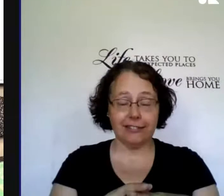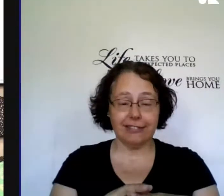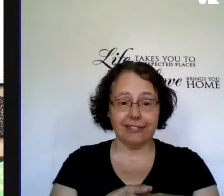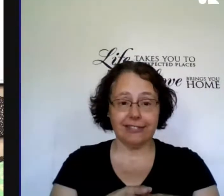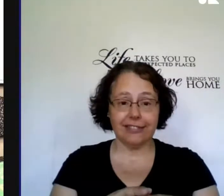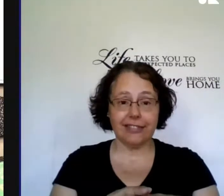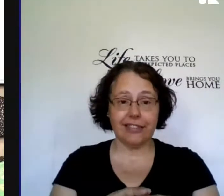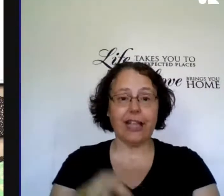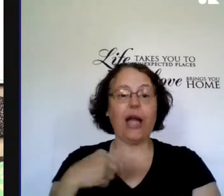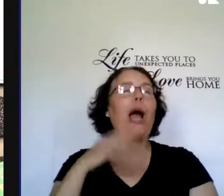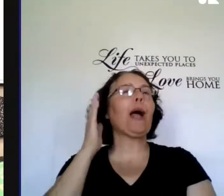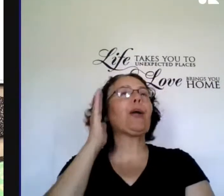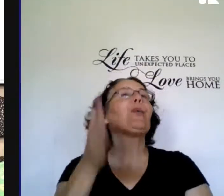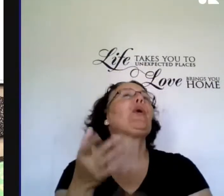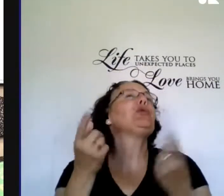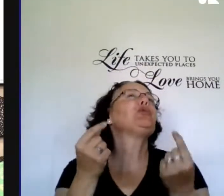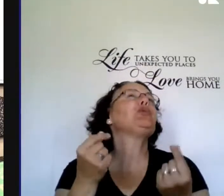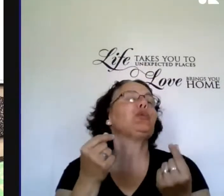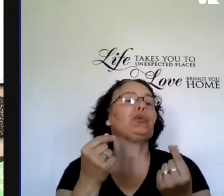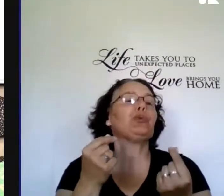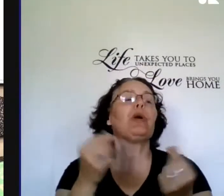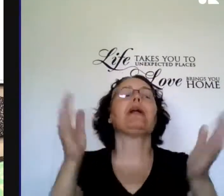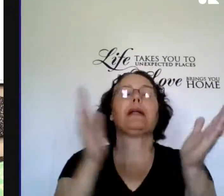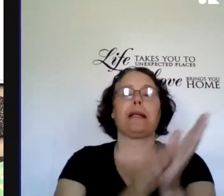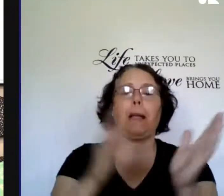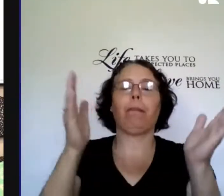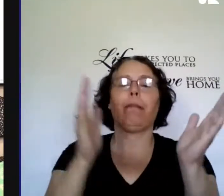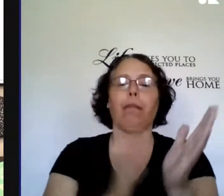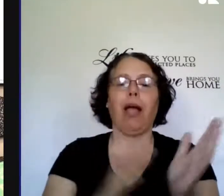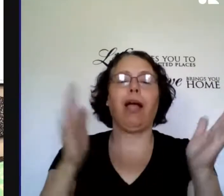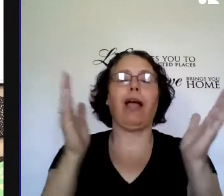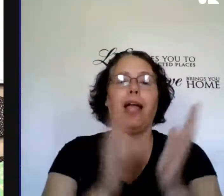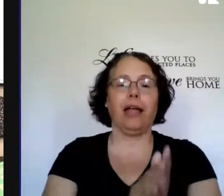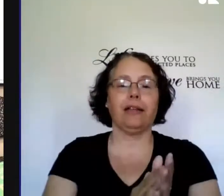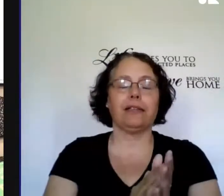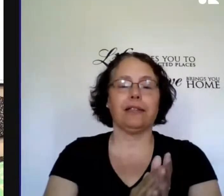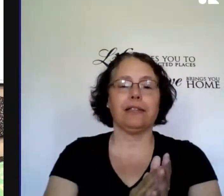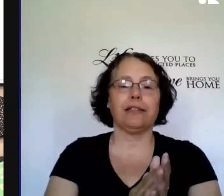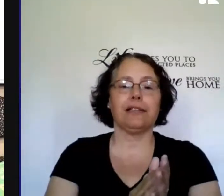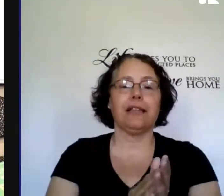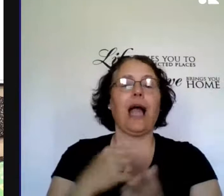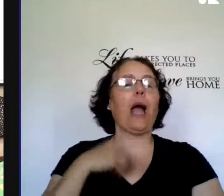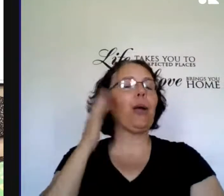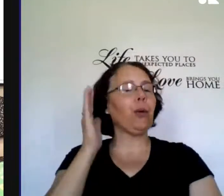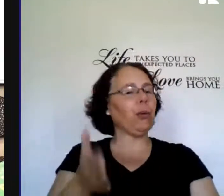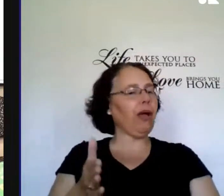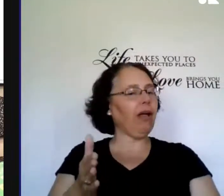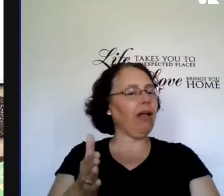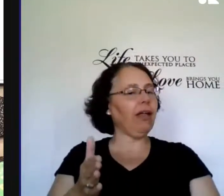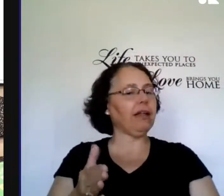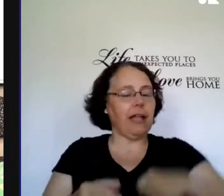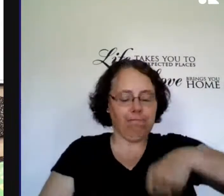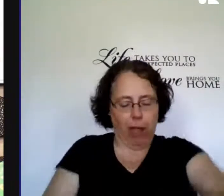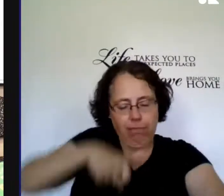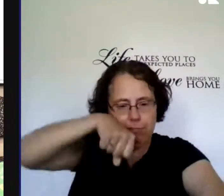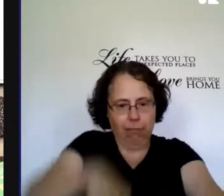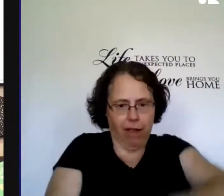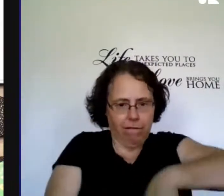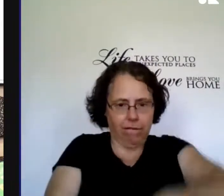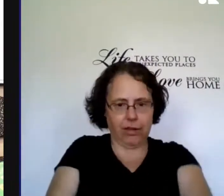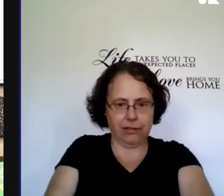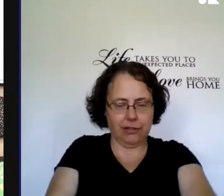fun. I'm gonna clap my hands. I'm gonna stamp my